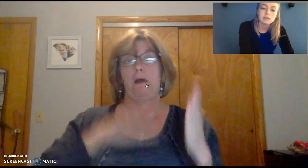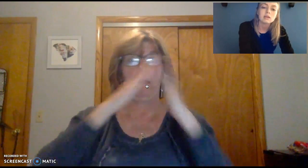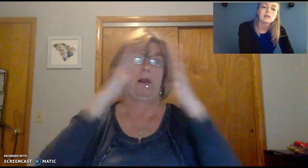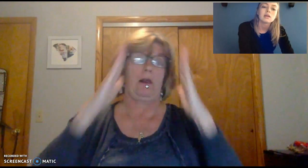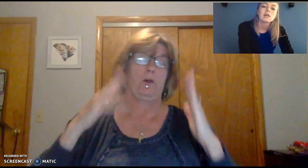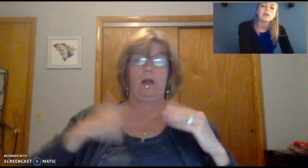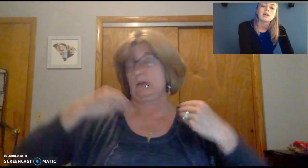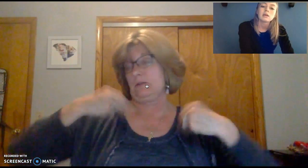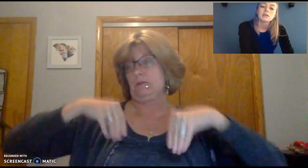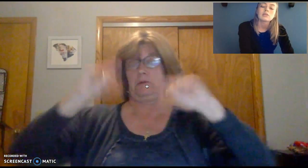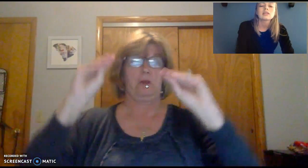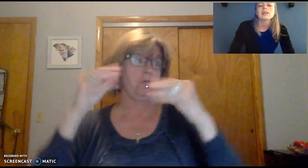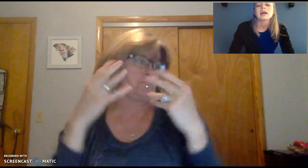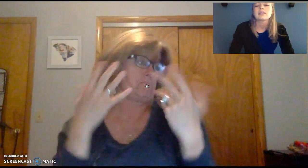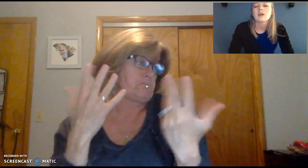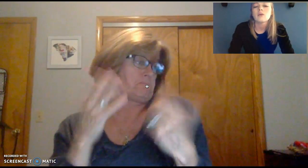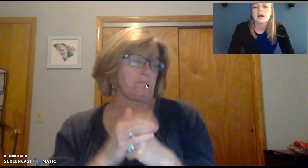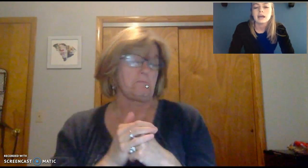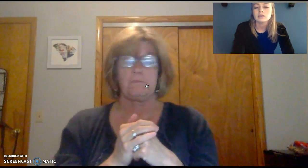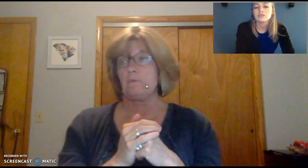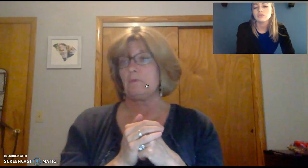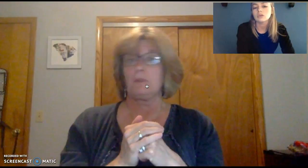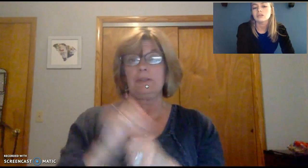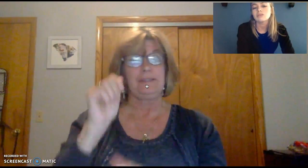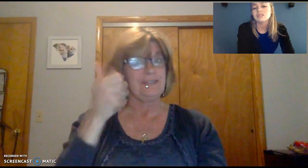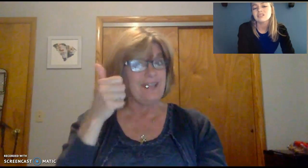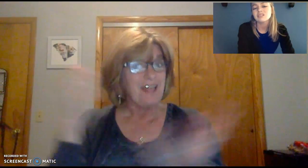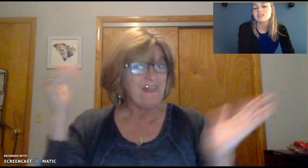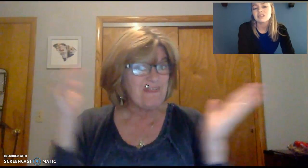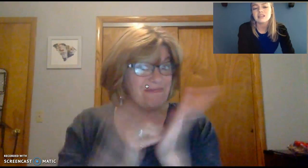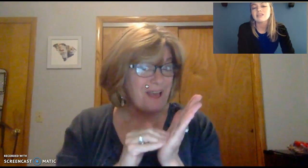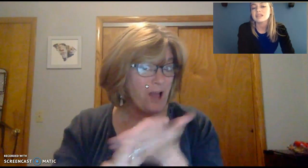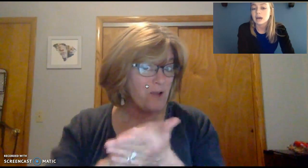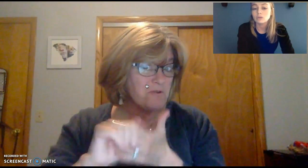that. So let's say I sell my house for